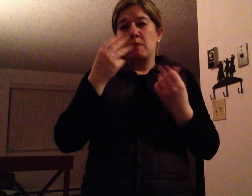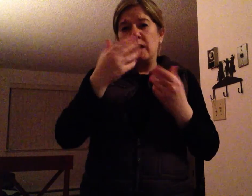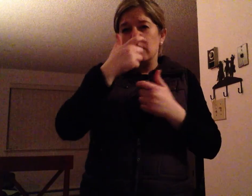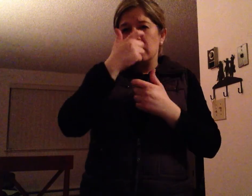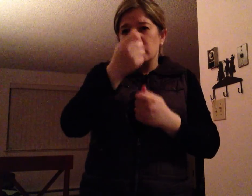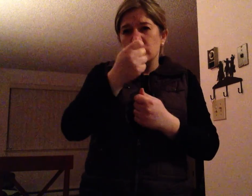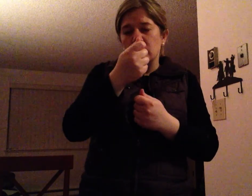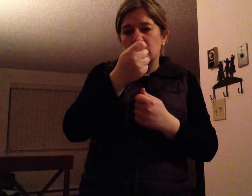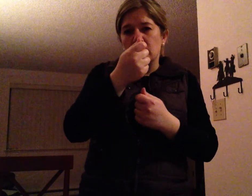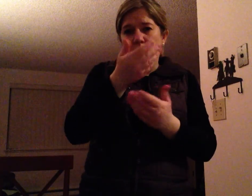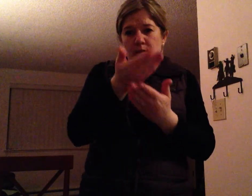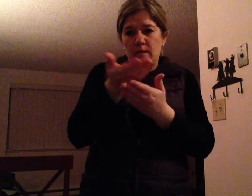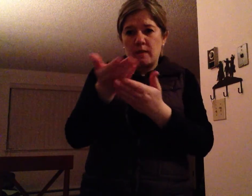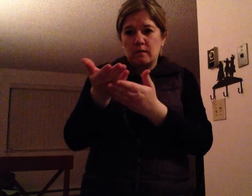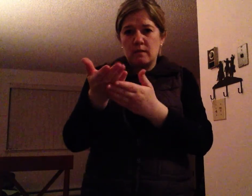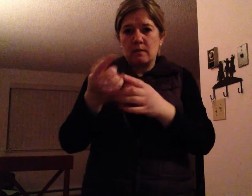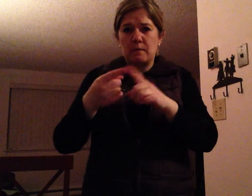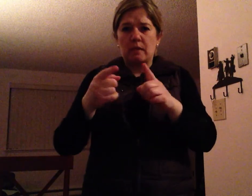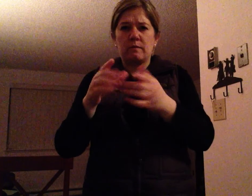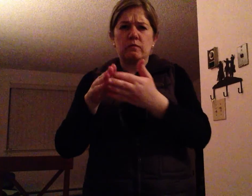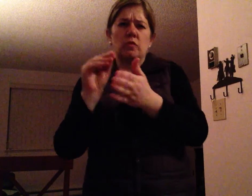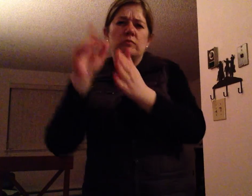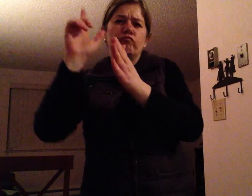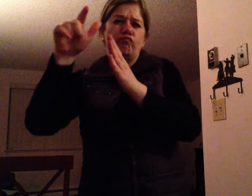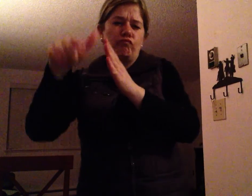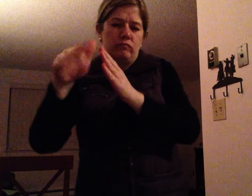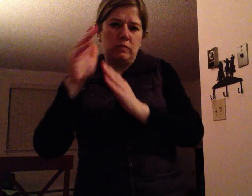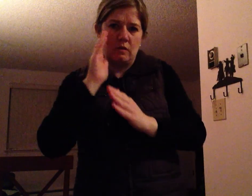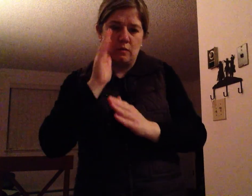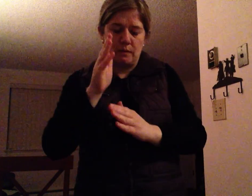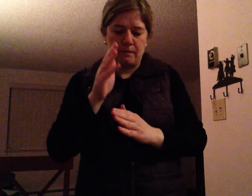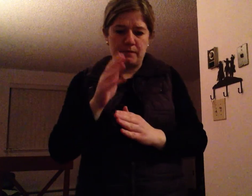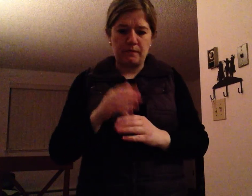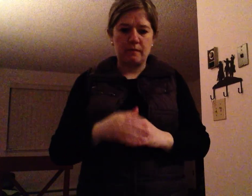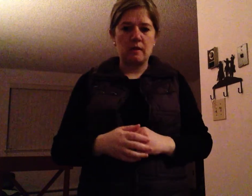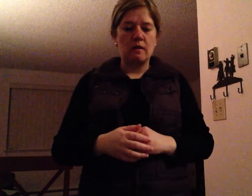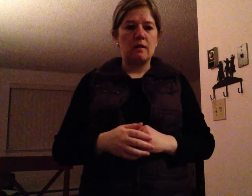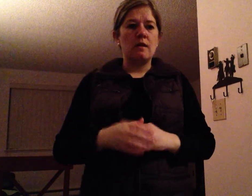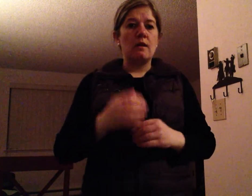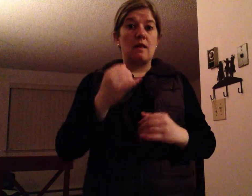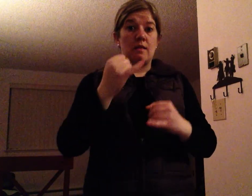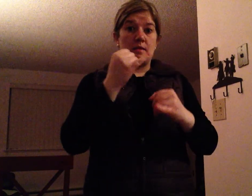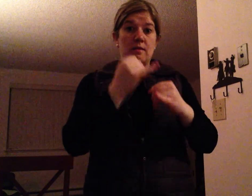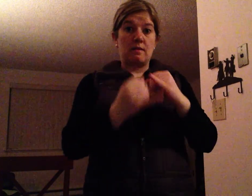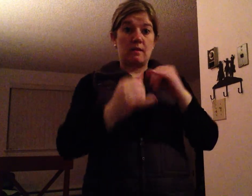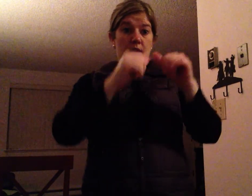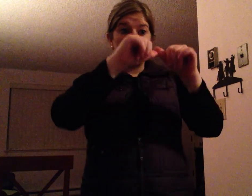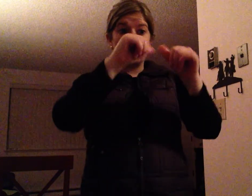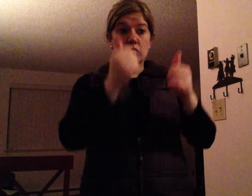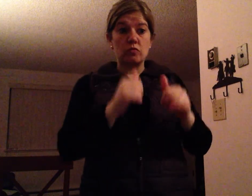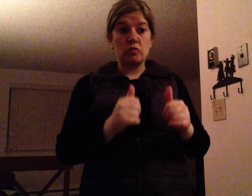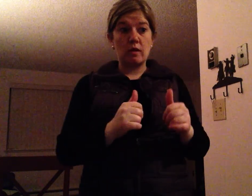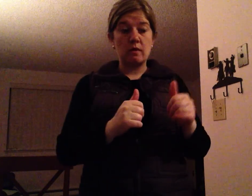parallelogram, but it's a little squished down. And here's that last shape. So, process of elimination, Sean, what's that last shape?